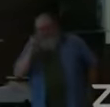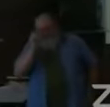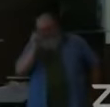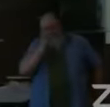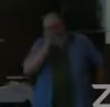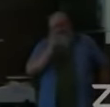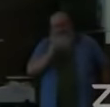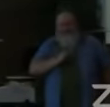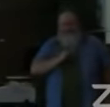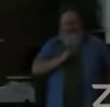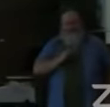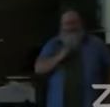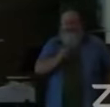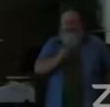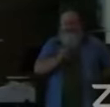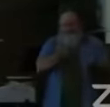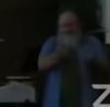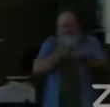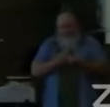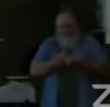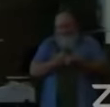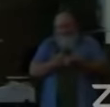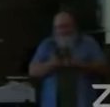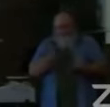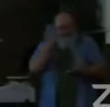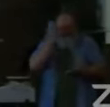church for 2 months.